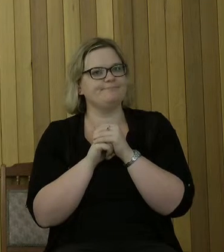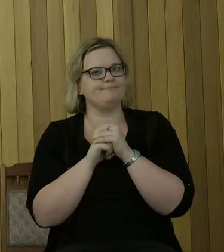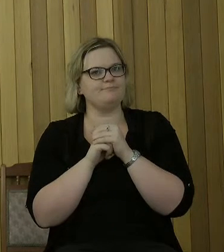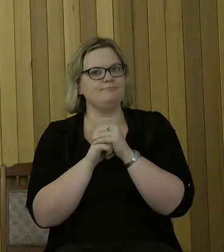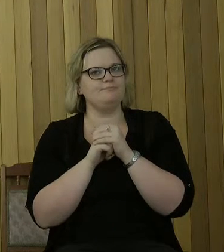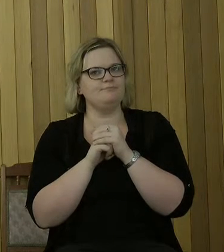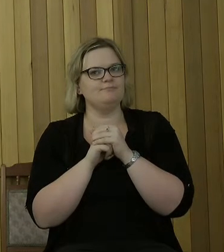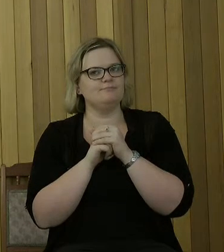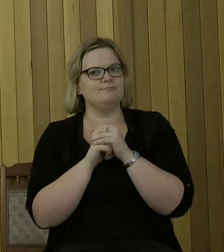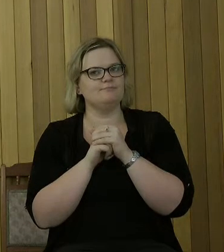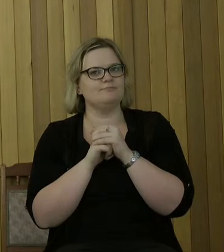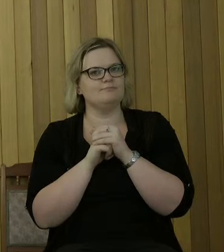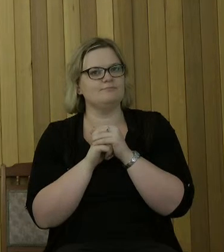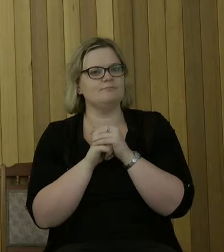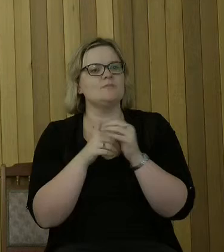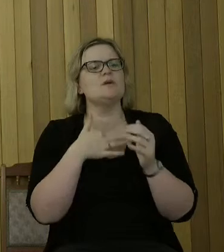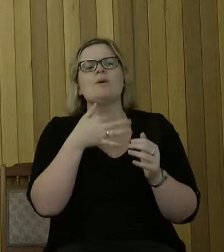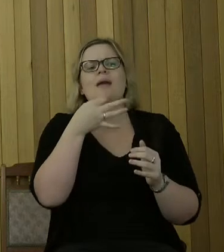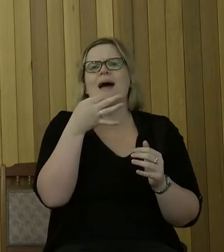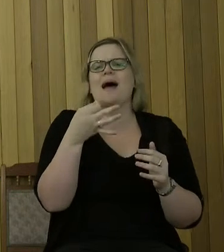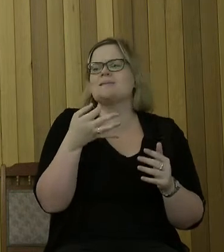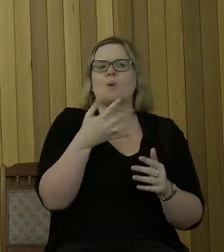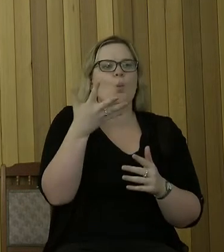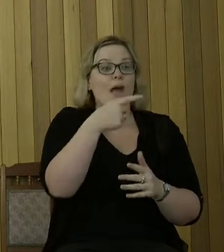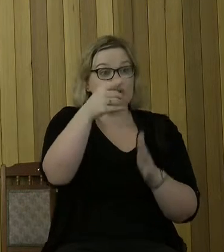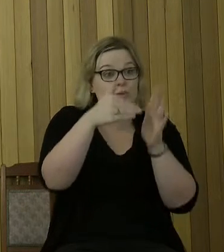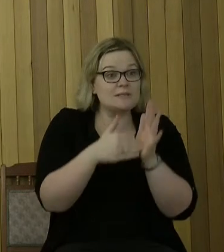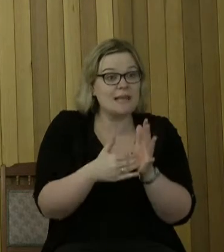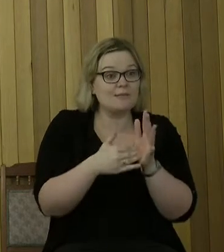So let me ask you this question. Where do you sit?